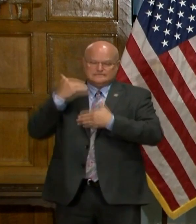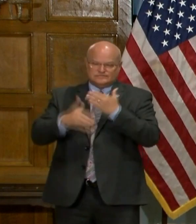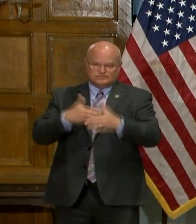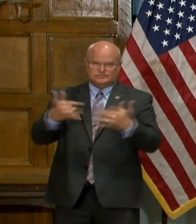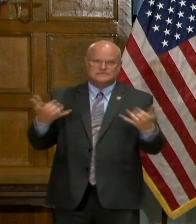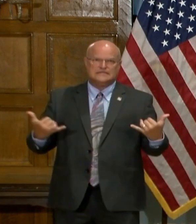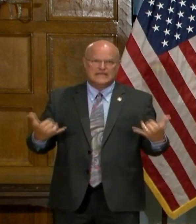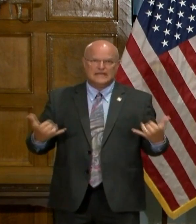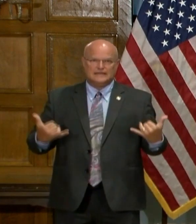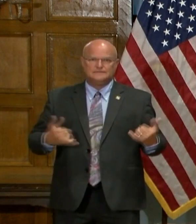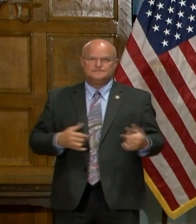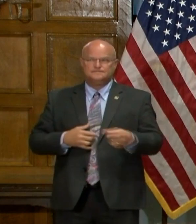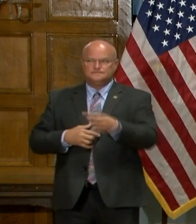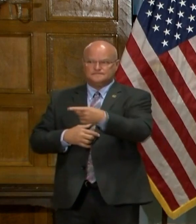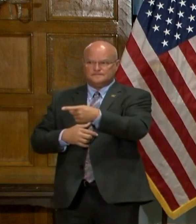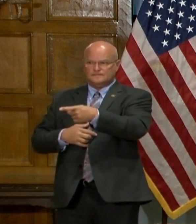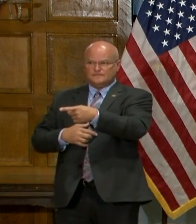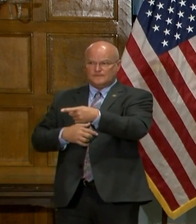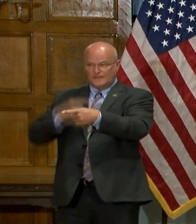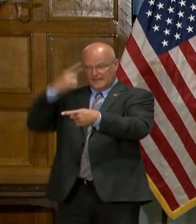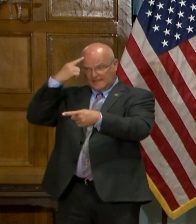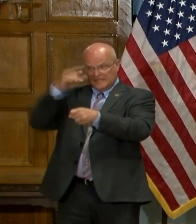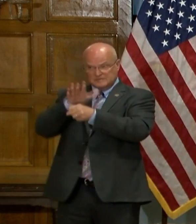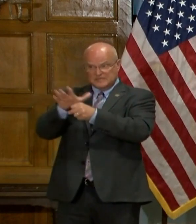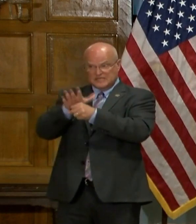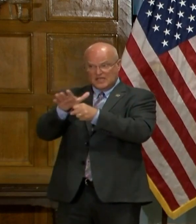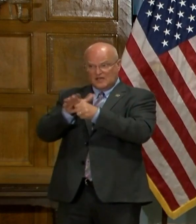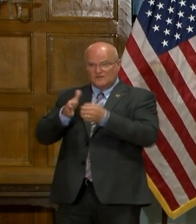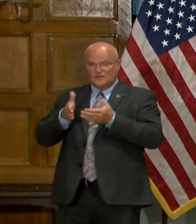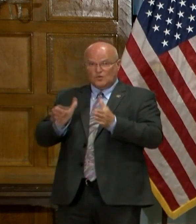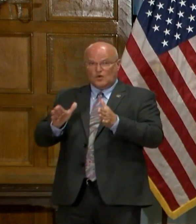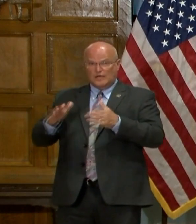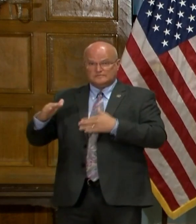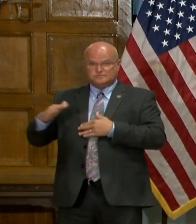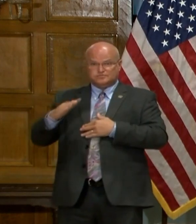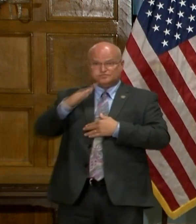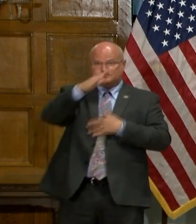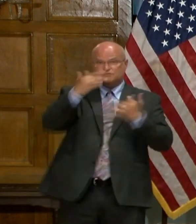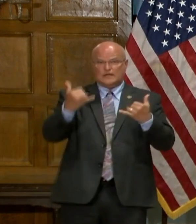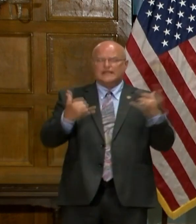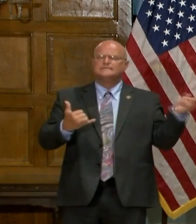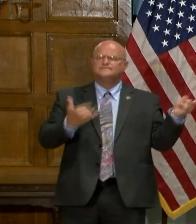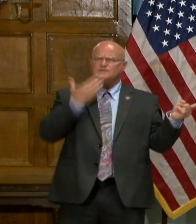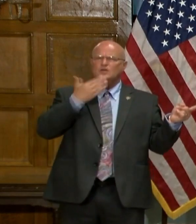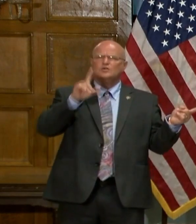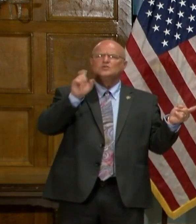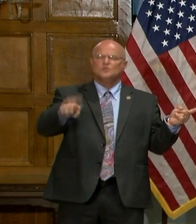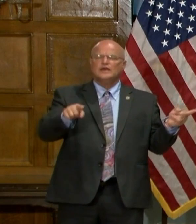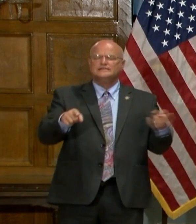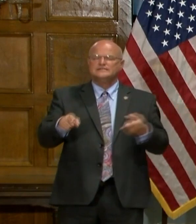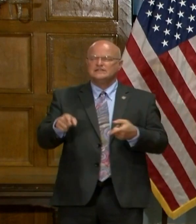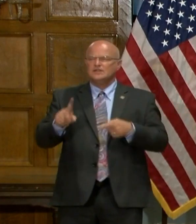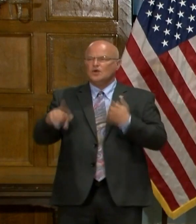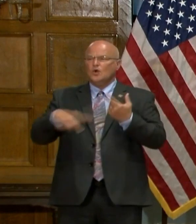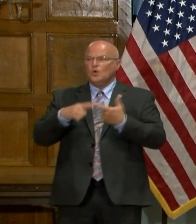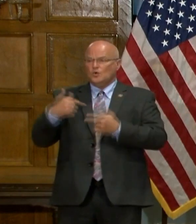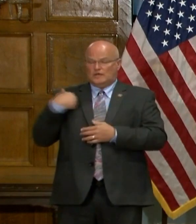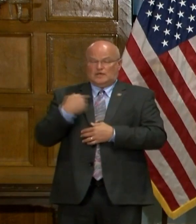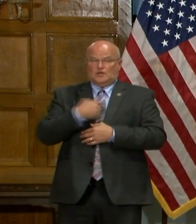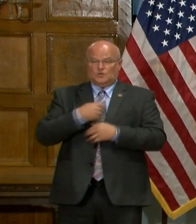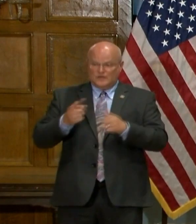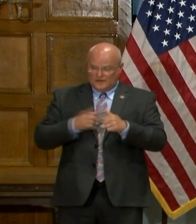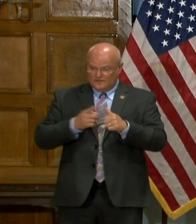today. Do you think that's going to be enough with the way things are trending? Well, it's a good question, because whenever